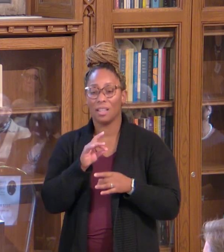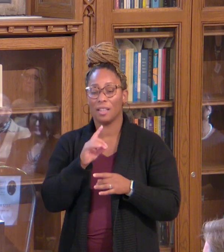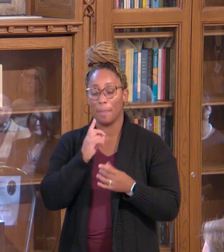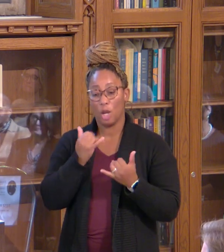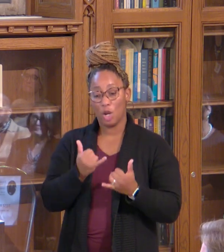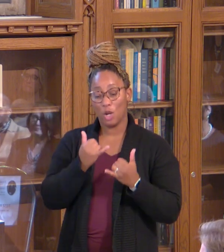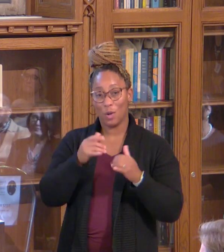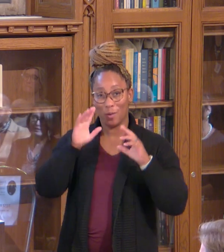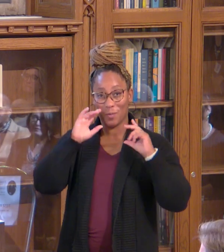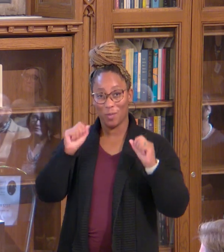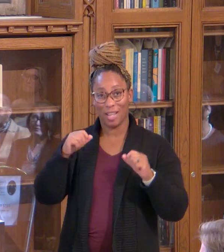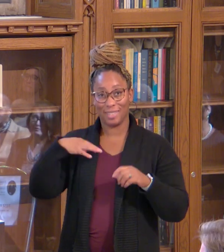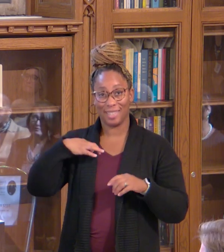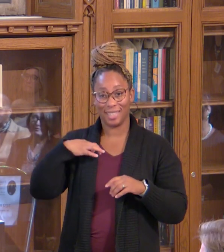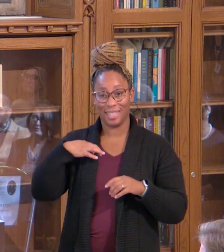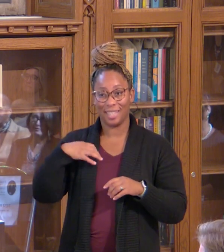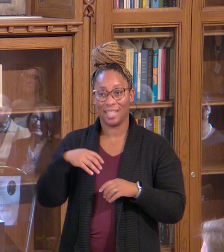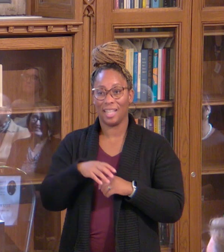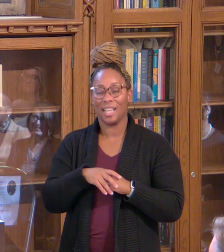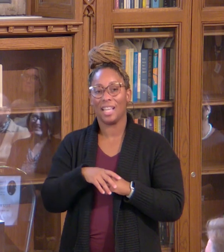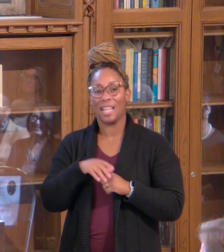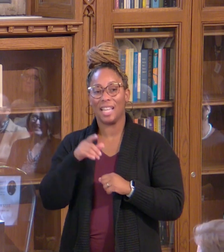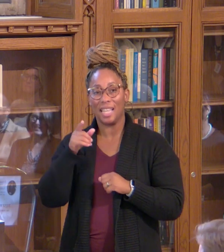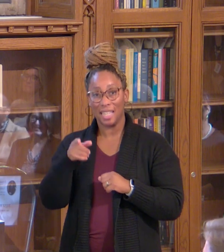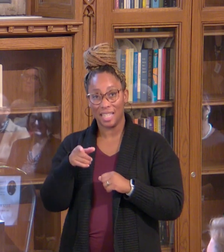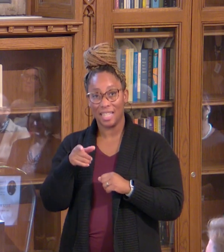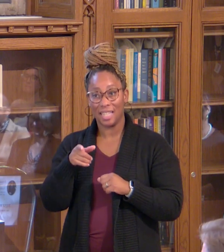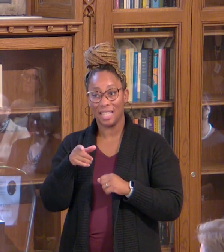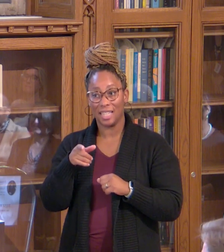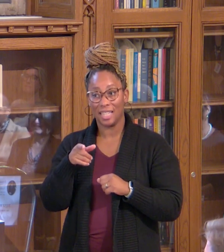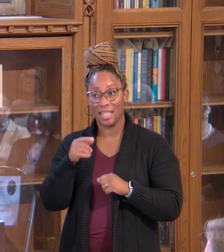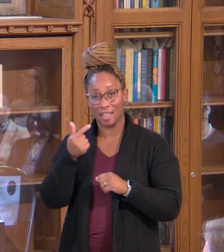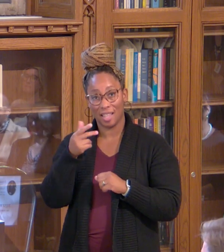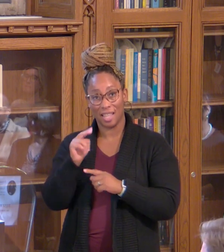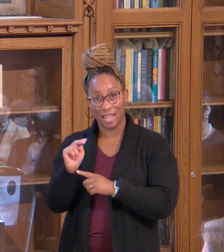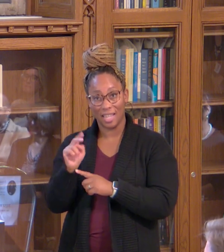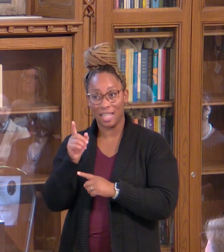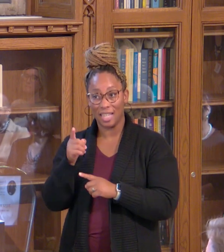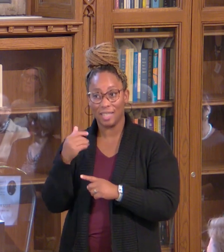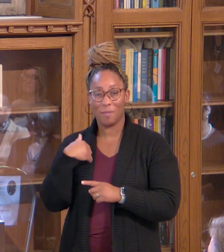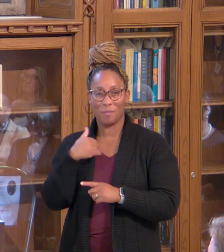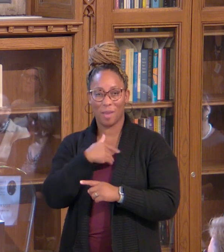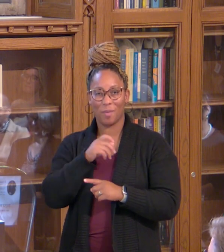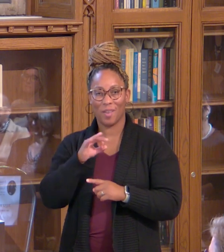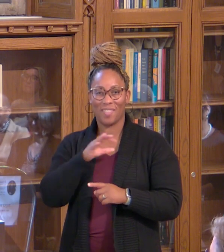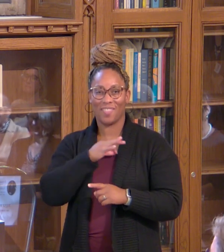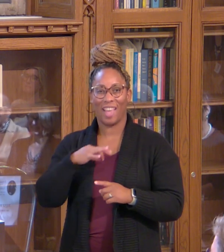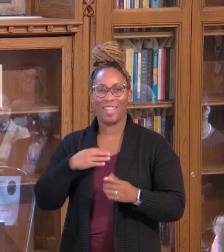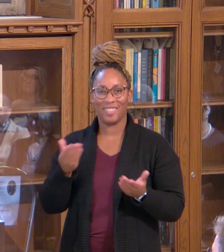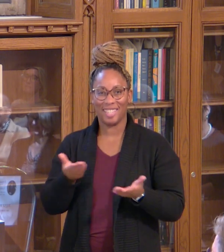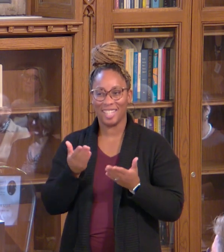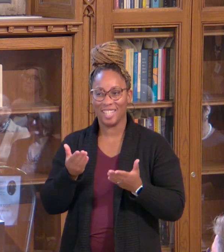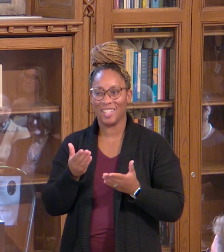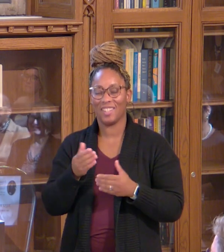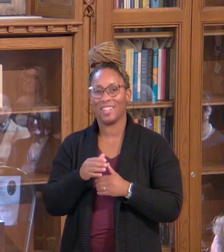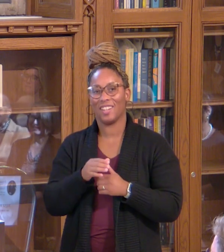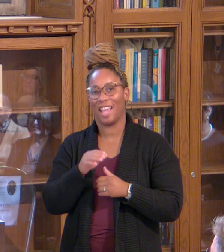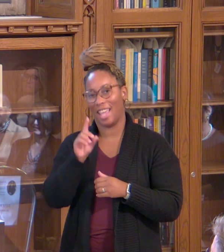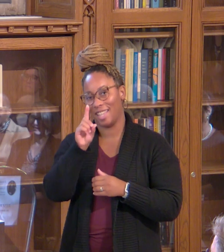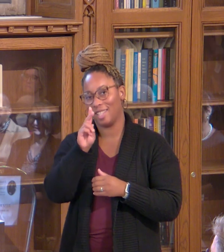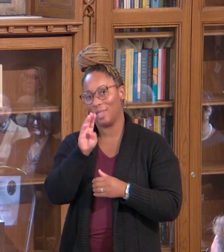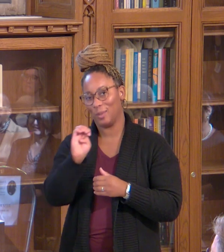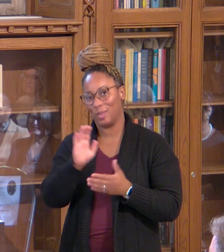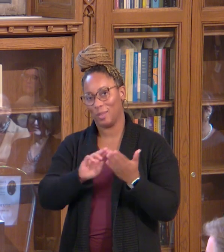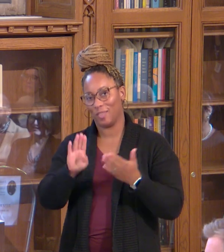current president elect is to vote glimp who is a member of The Faculty here at uh